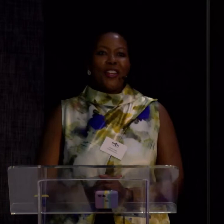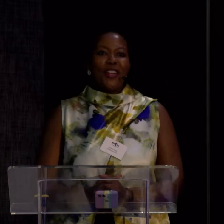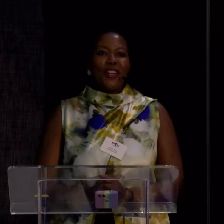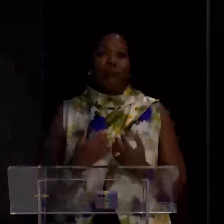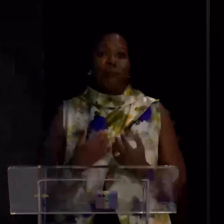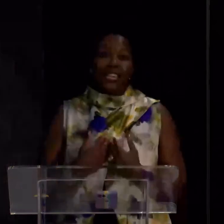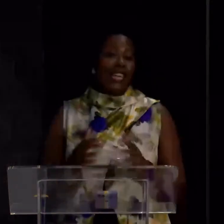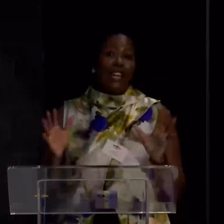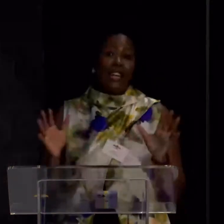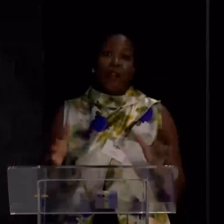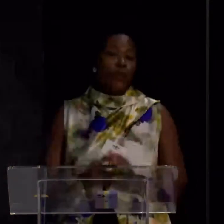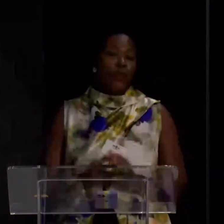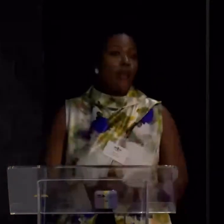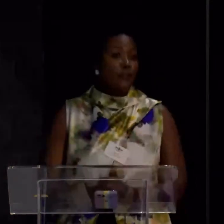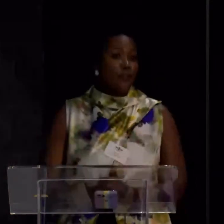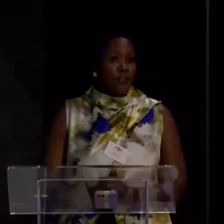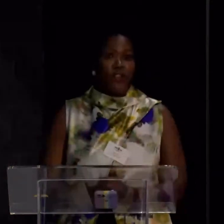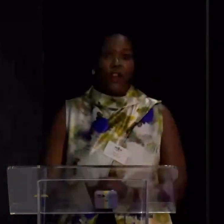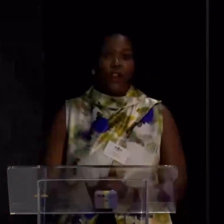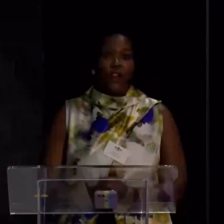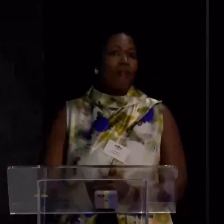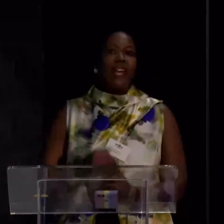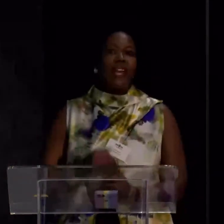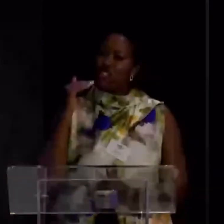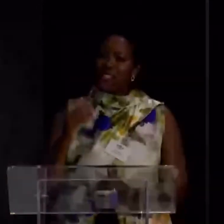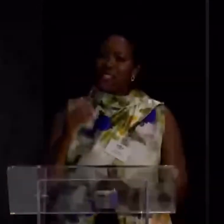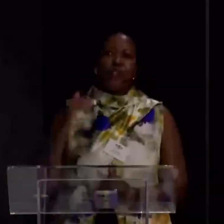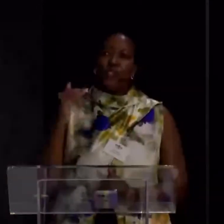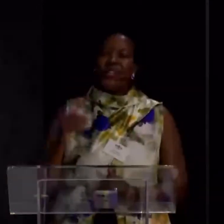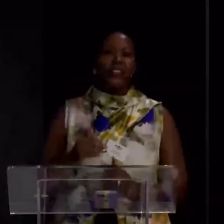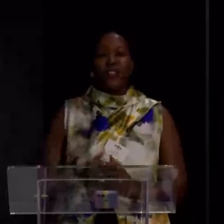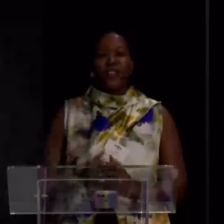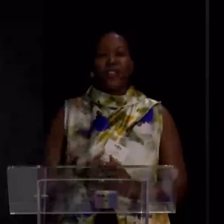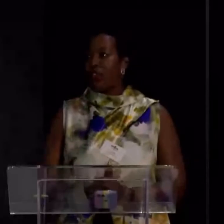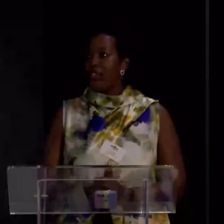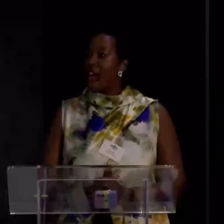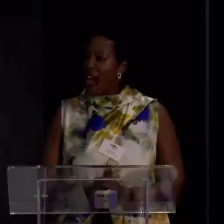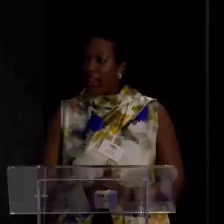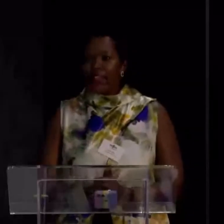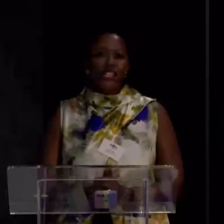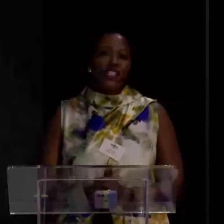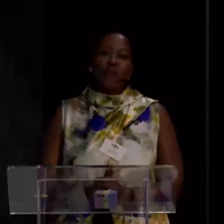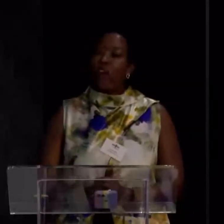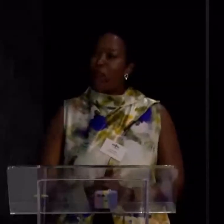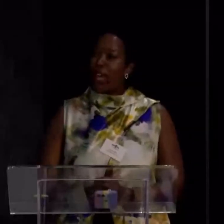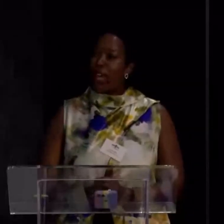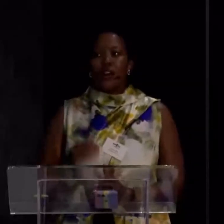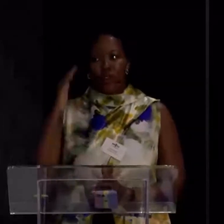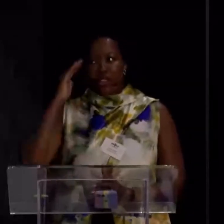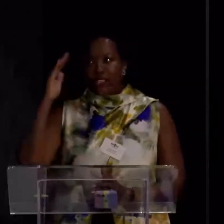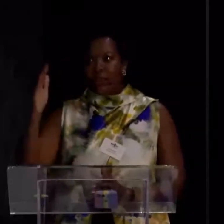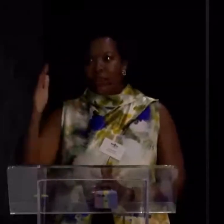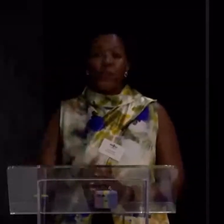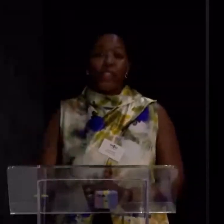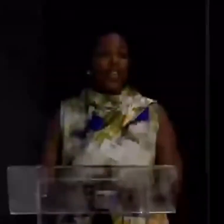about guys, but personally, and having been with IRMSA for a very long time, they just keep on doing the greatest of things. Under the leadership of Pat, we